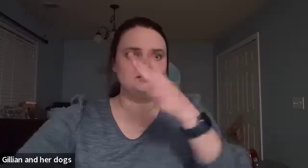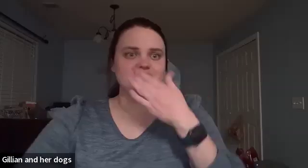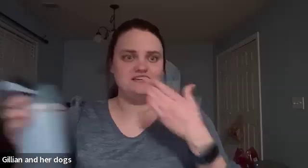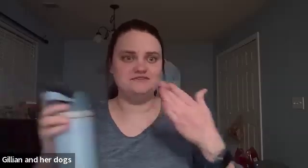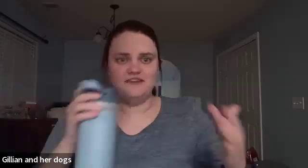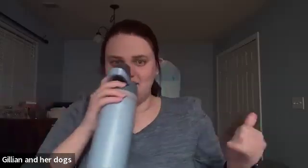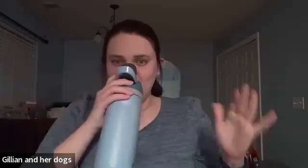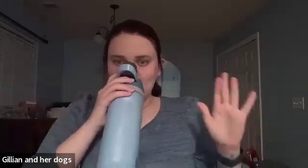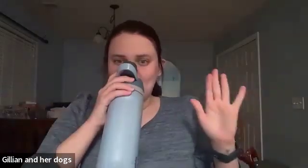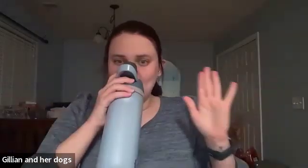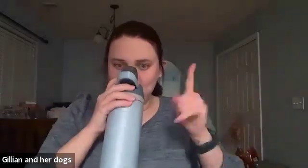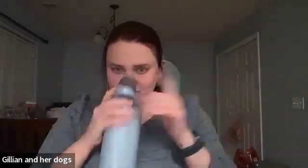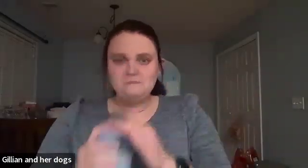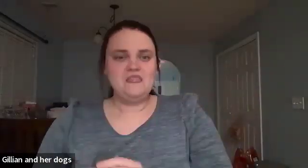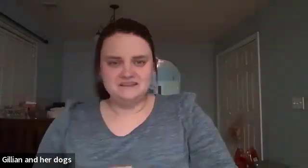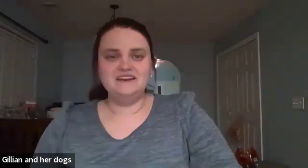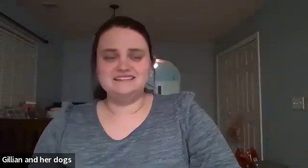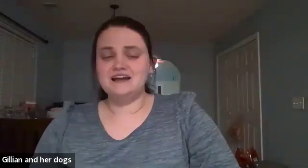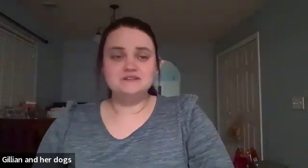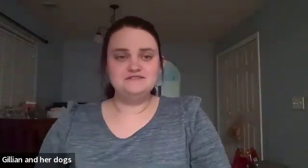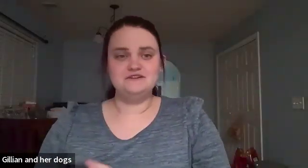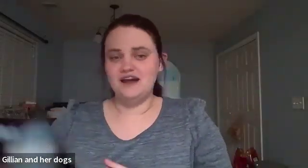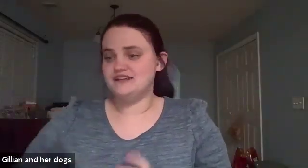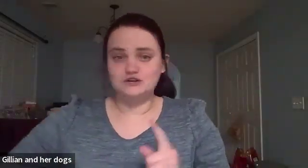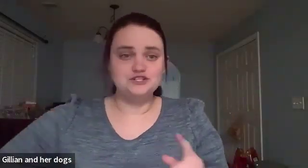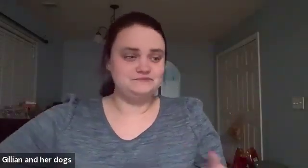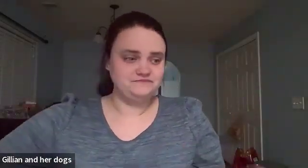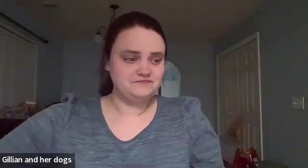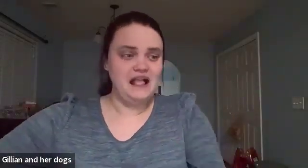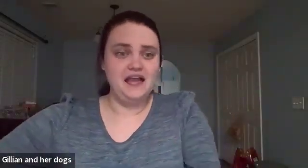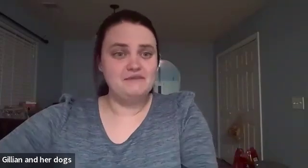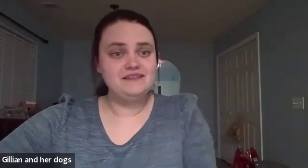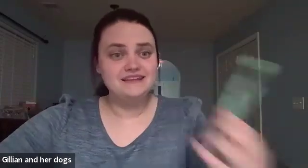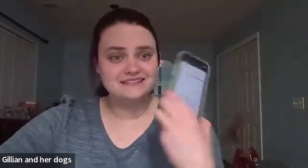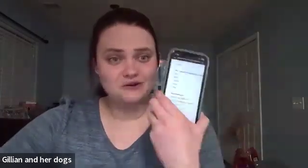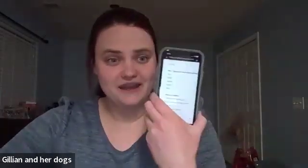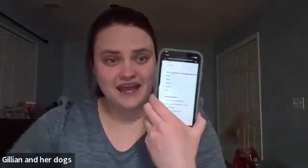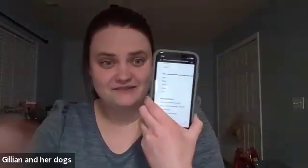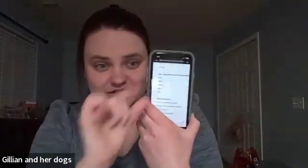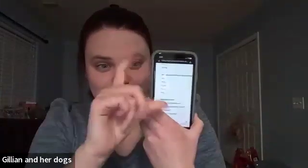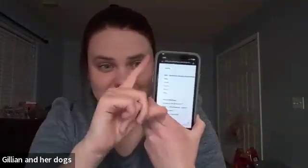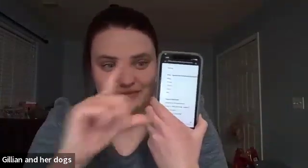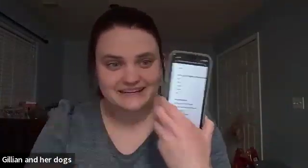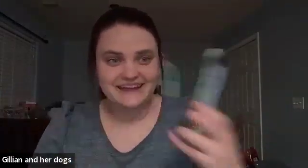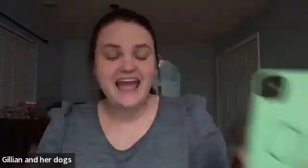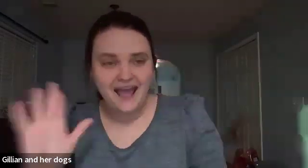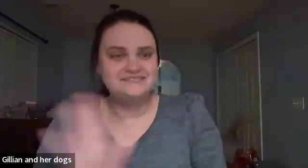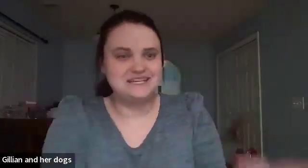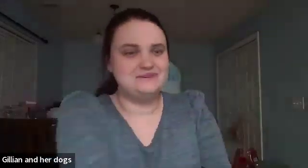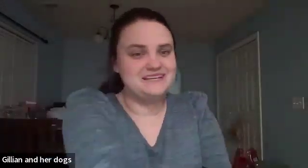gosh, thank you for that. Yes, I completely forgot. I told you I have my list, okay? I have it zoomed in ready. I have to keep a list